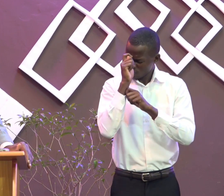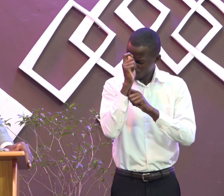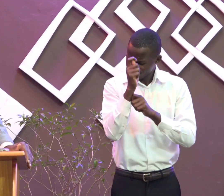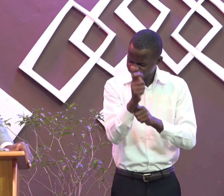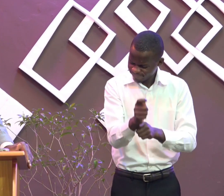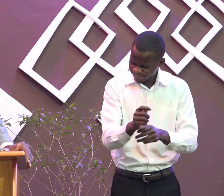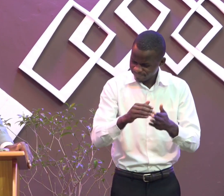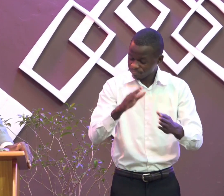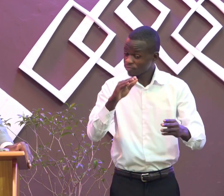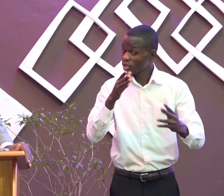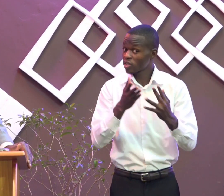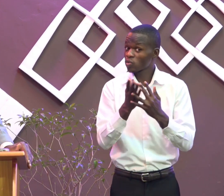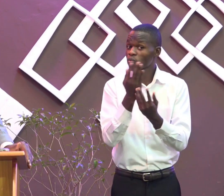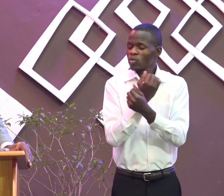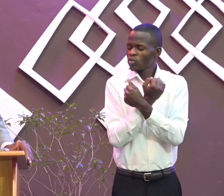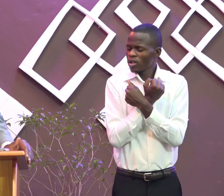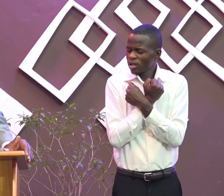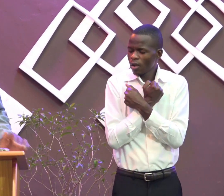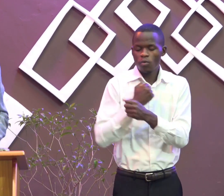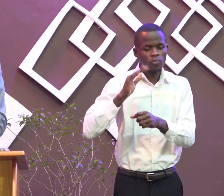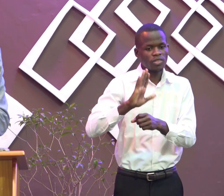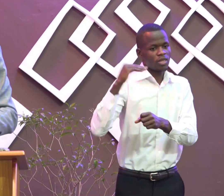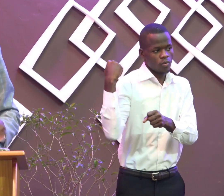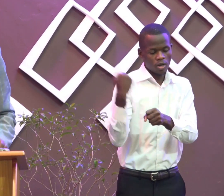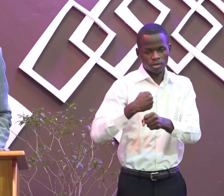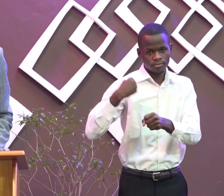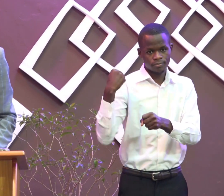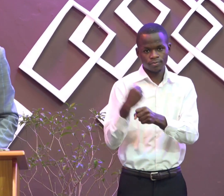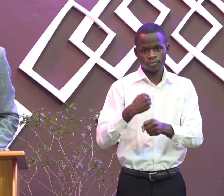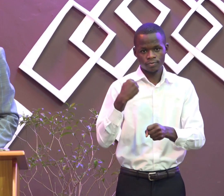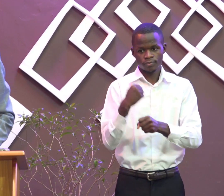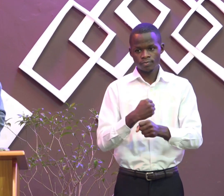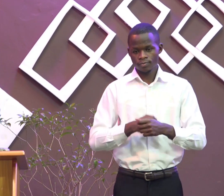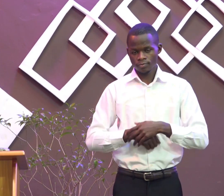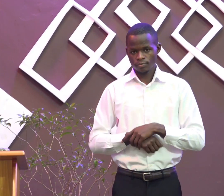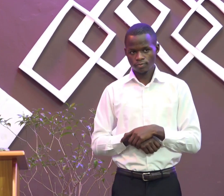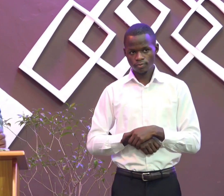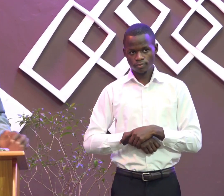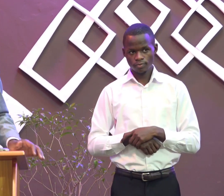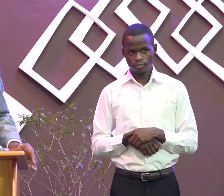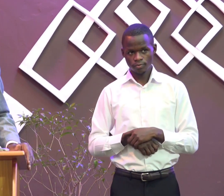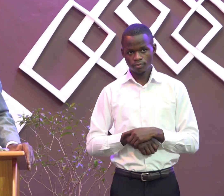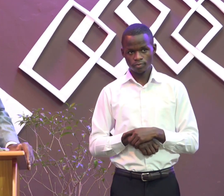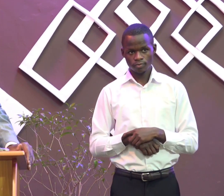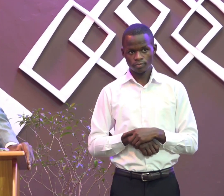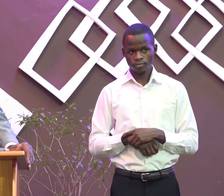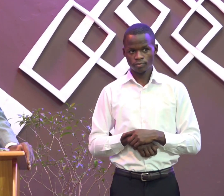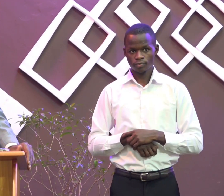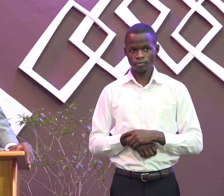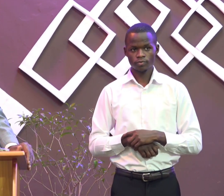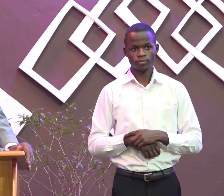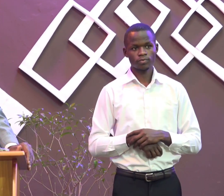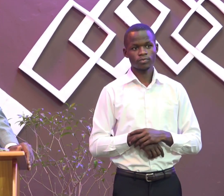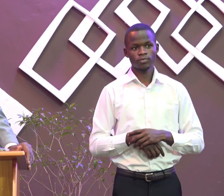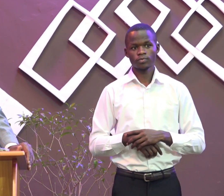nnyini mu kwagala okw'emirimu gyabwe. And we urge you, brothers, admonish the idle,